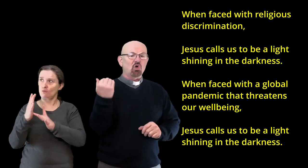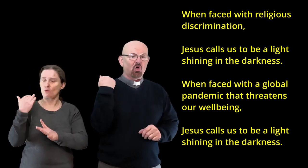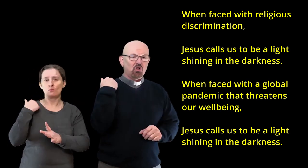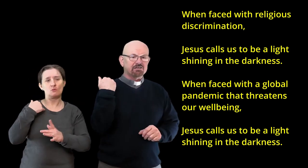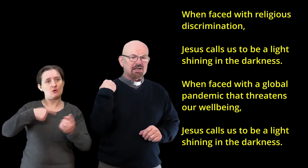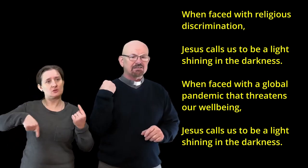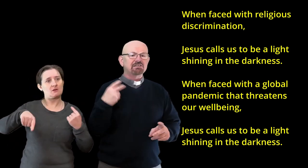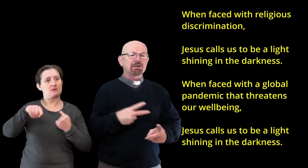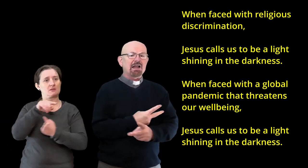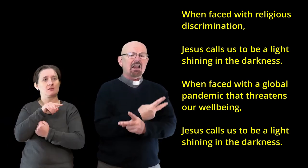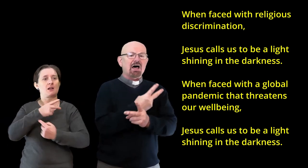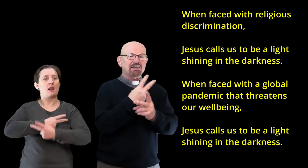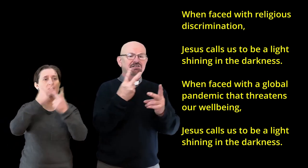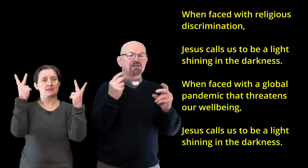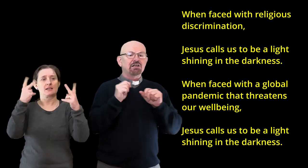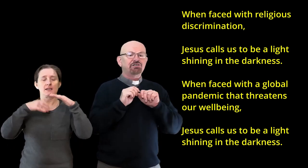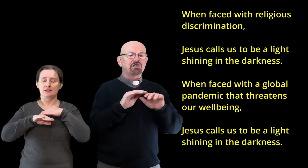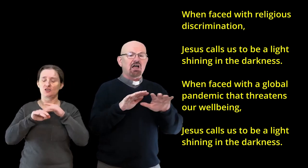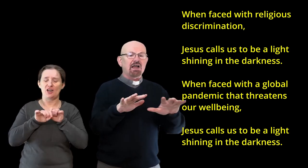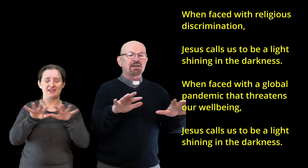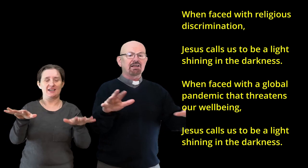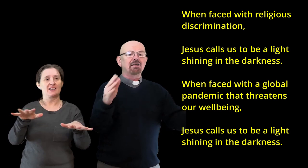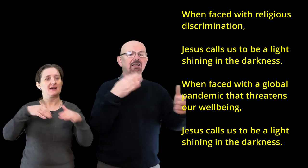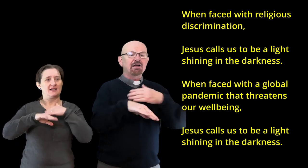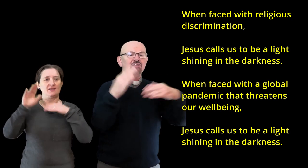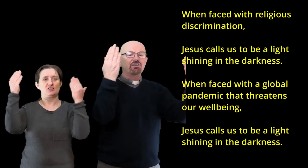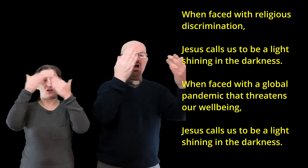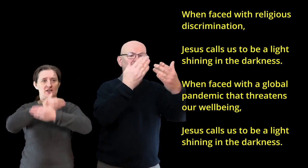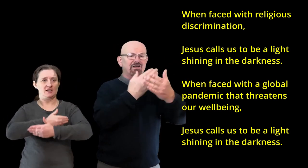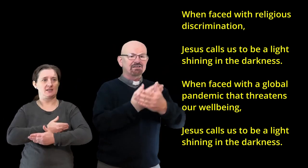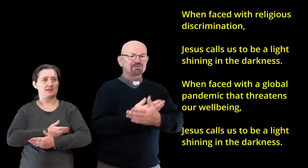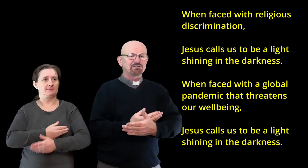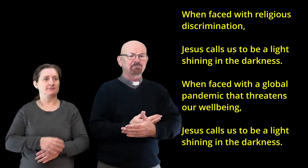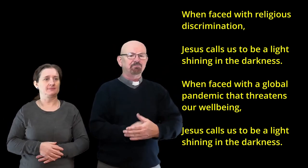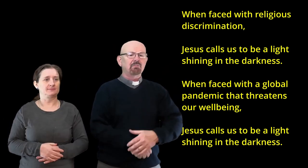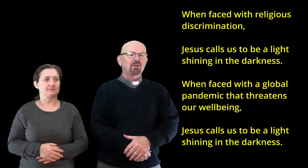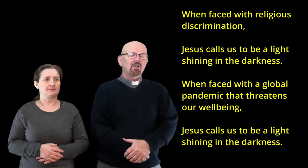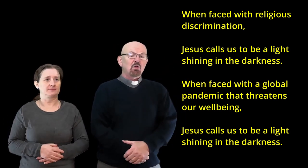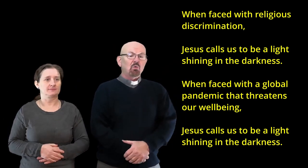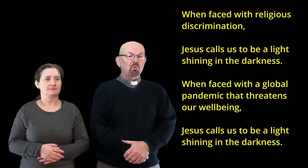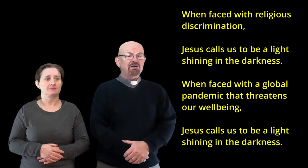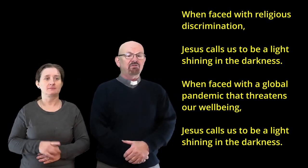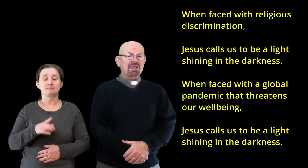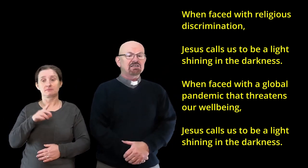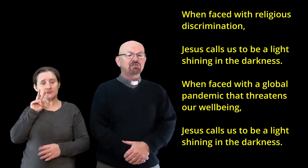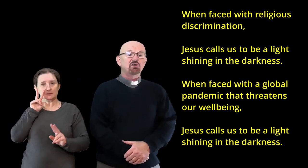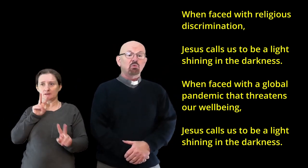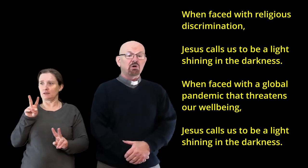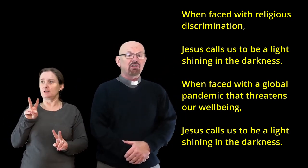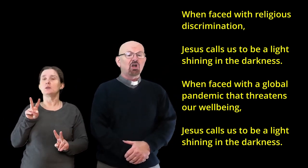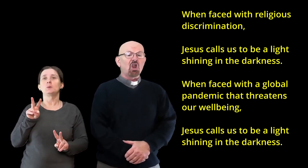Jesus calls us to be a light shining in the darkness. When